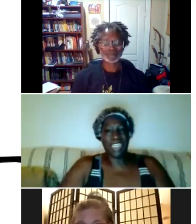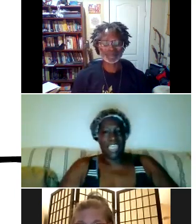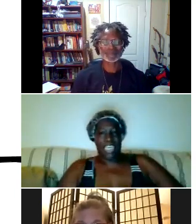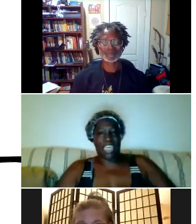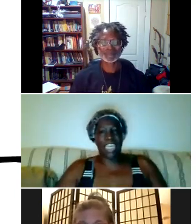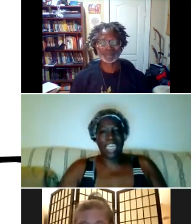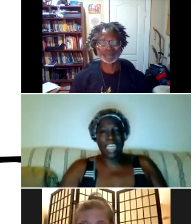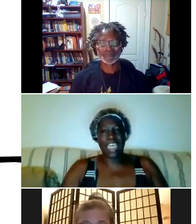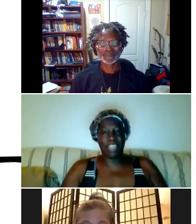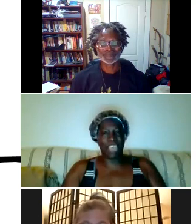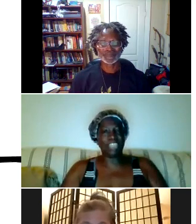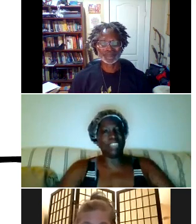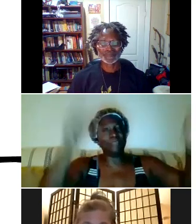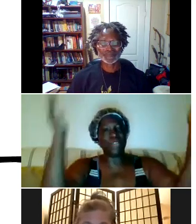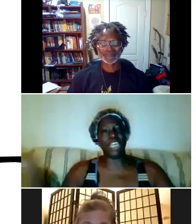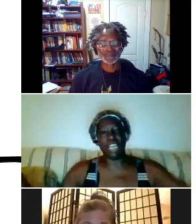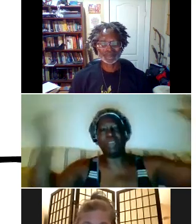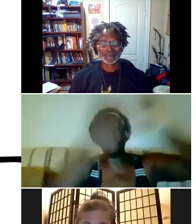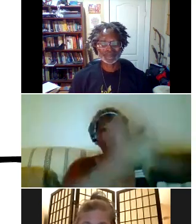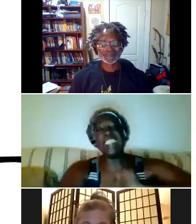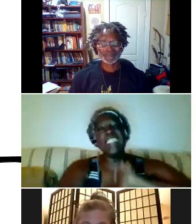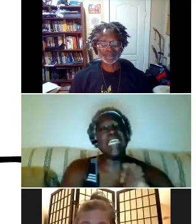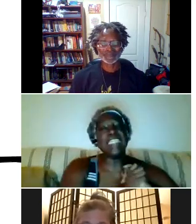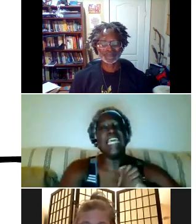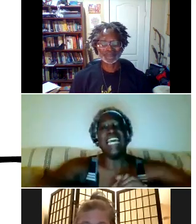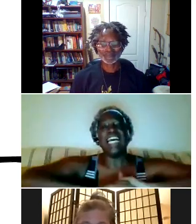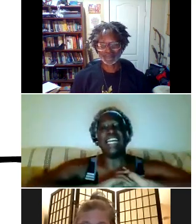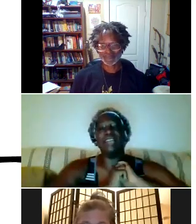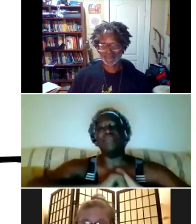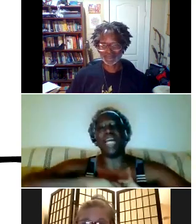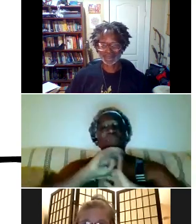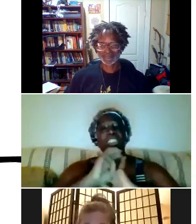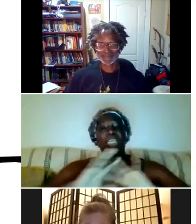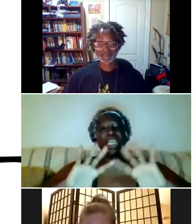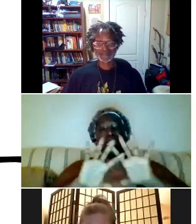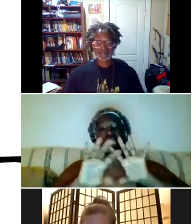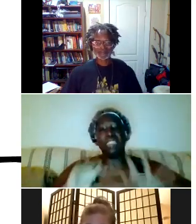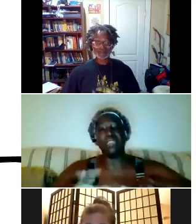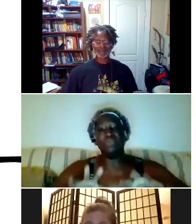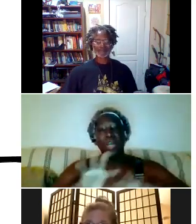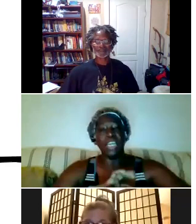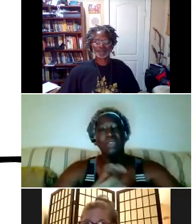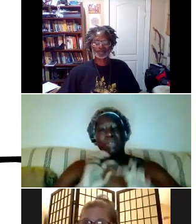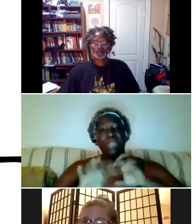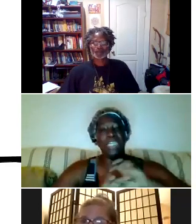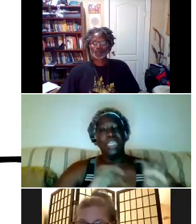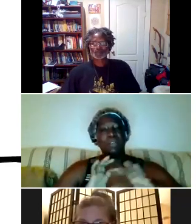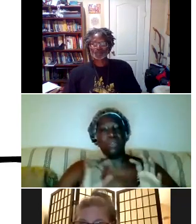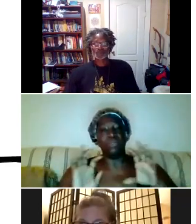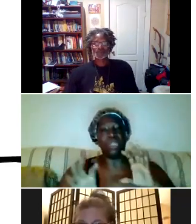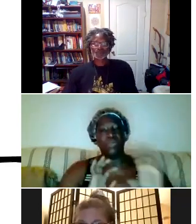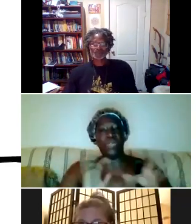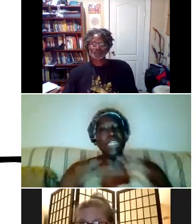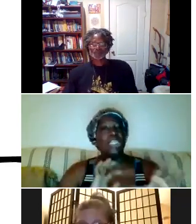Okay. And that is all for common phrases. I would say this part would be